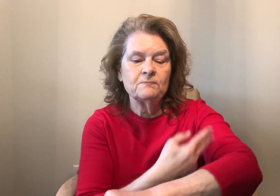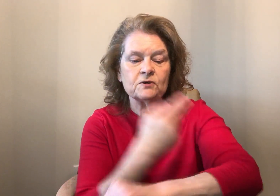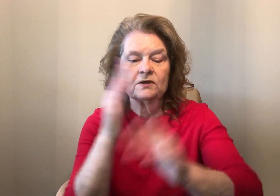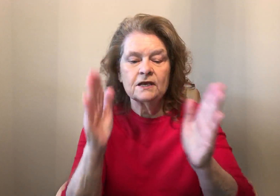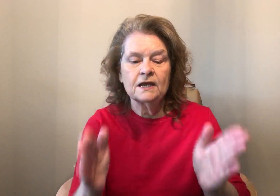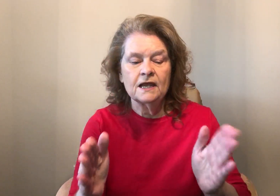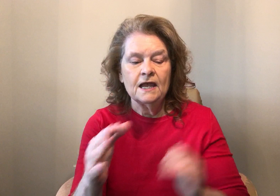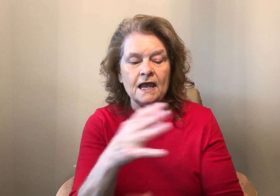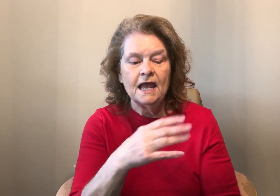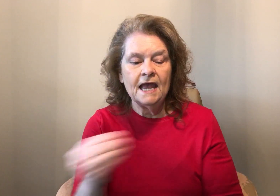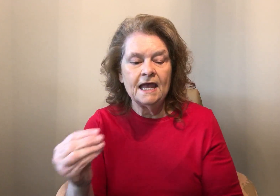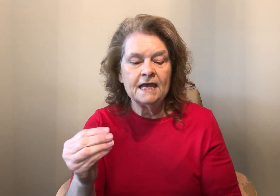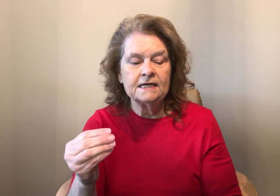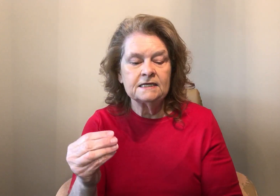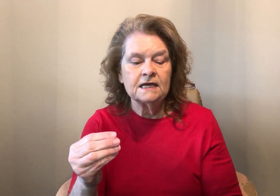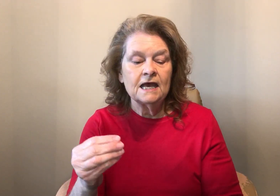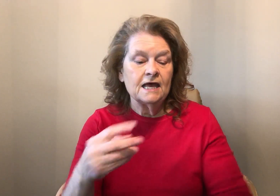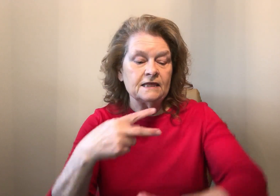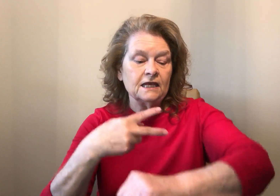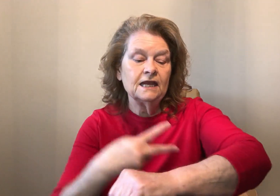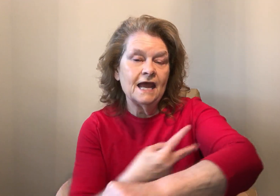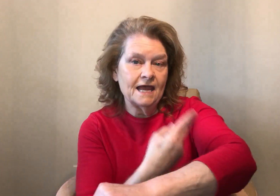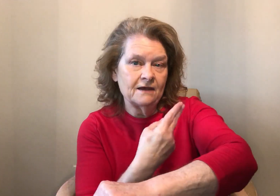Shepherd. And the lamb,